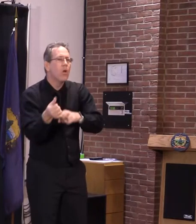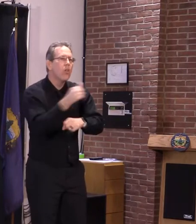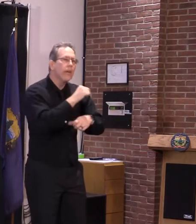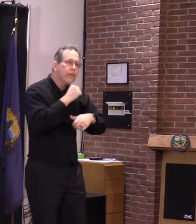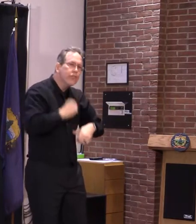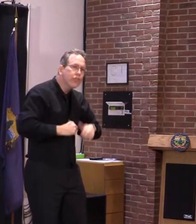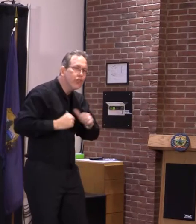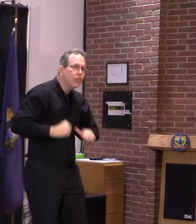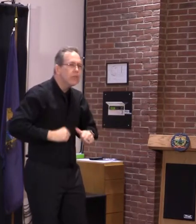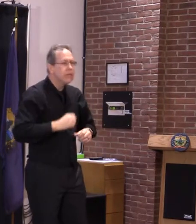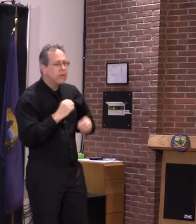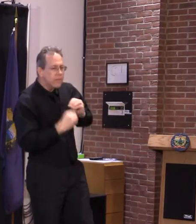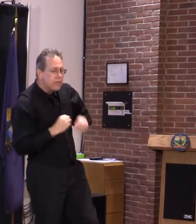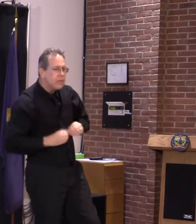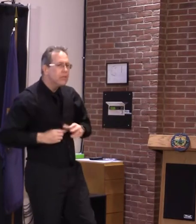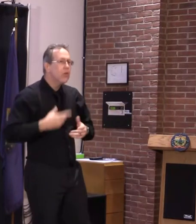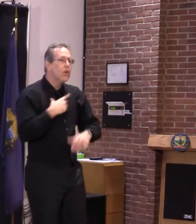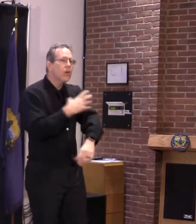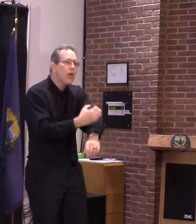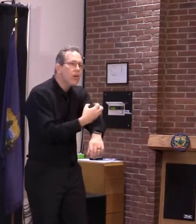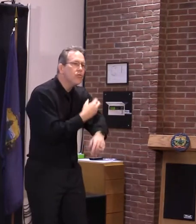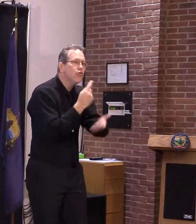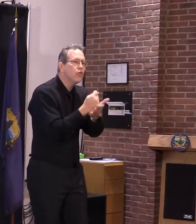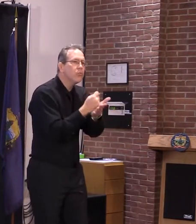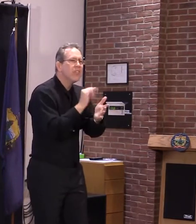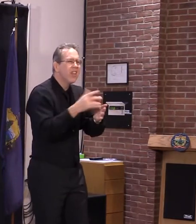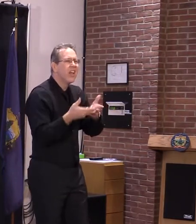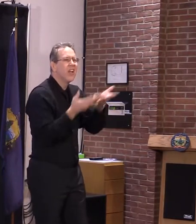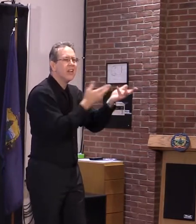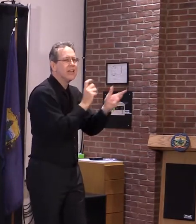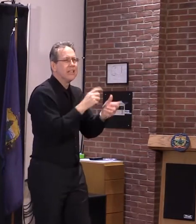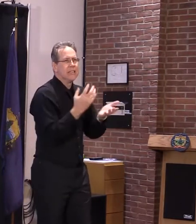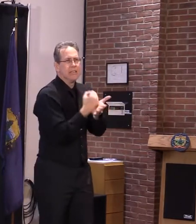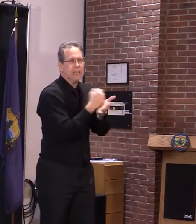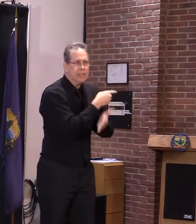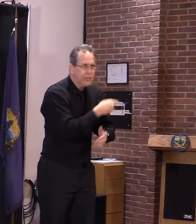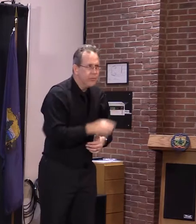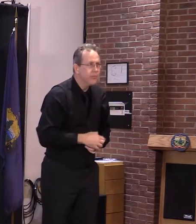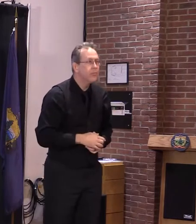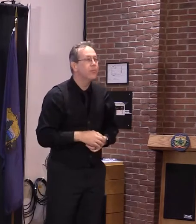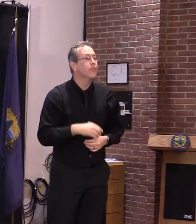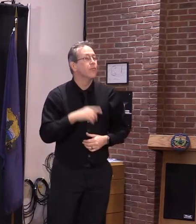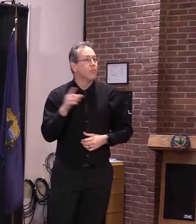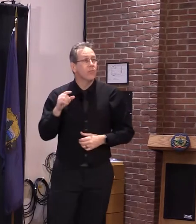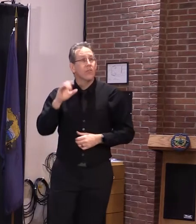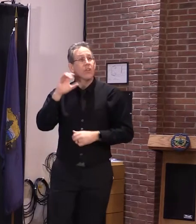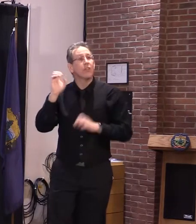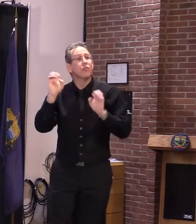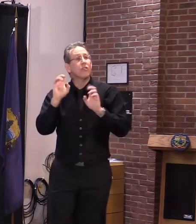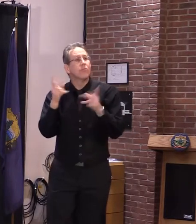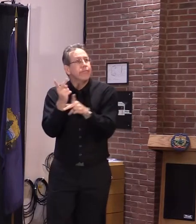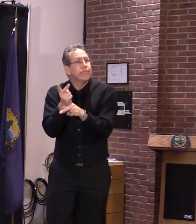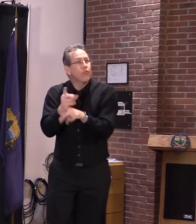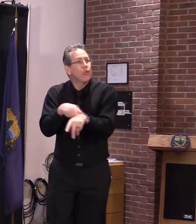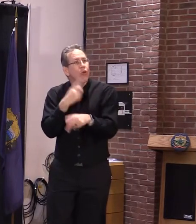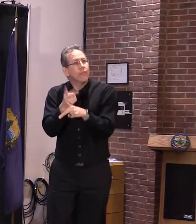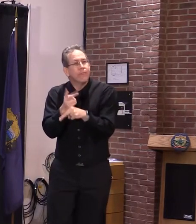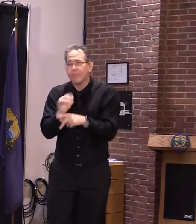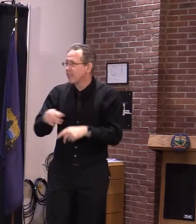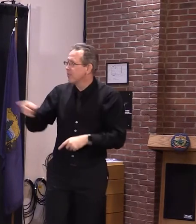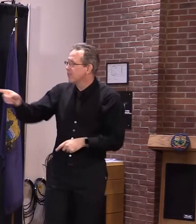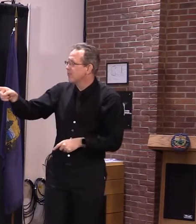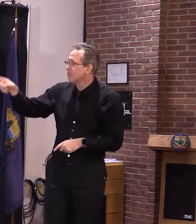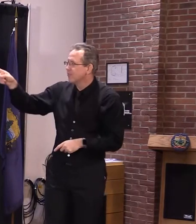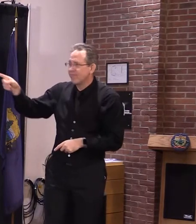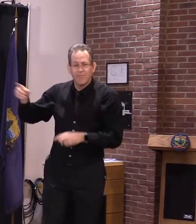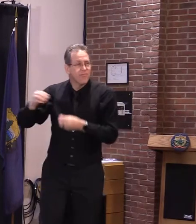numbers come down for both of those reasons. On the ICU side, we are already starting to see some improvement. The ICU numbers are down about 4%